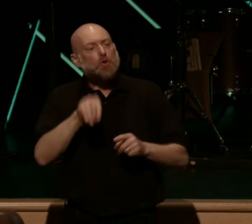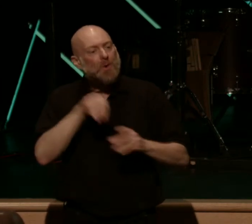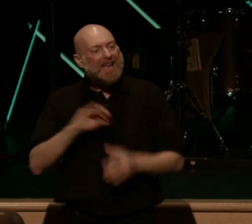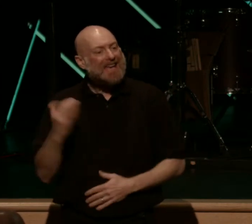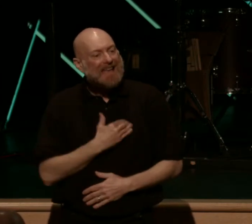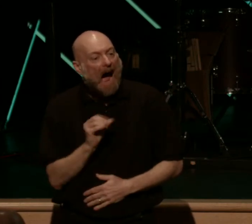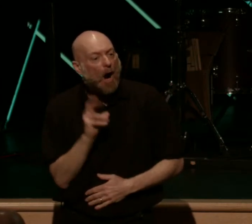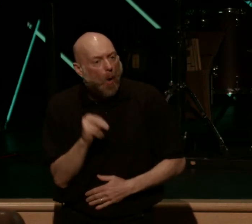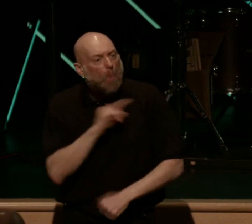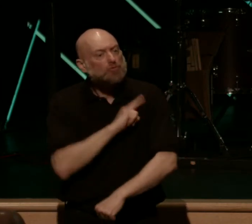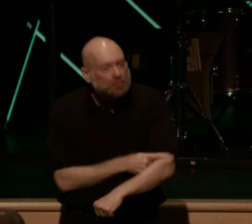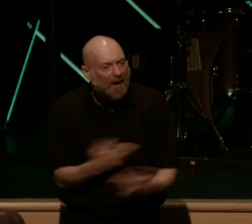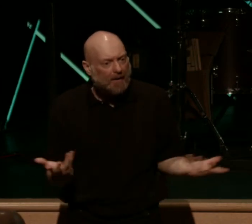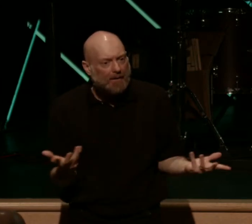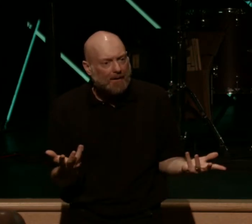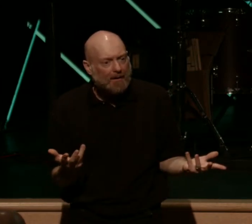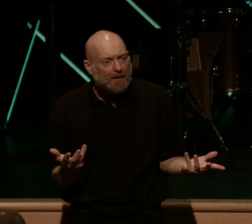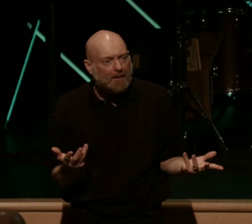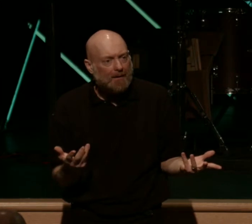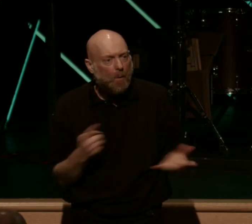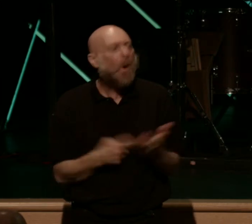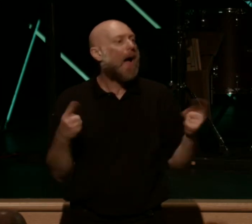own strength. And so how does that go?